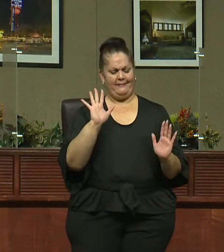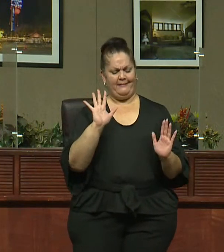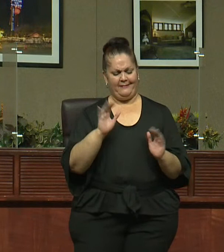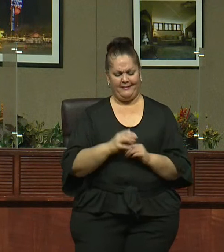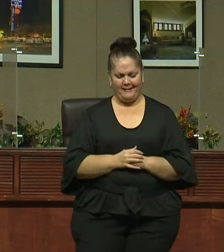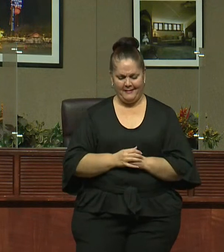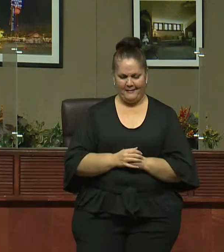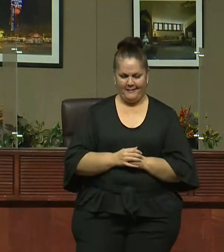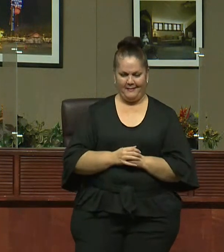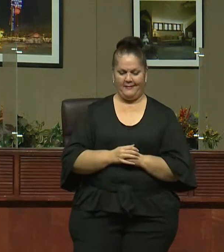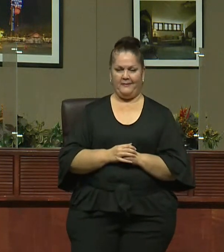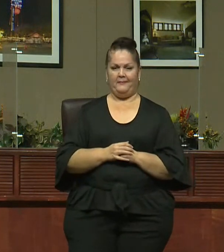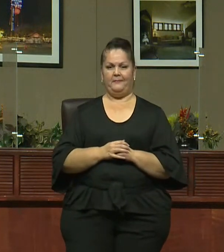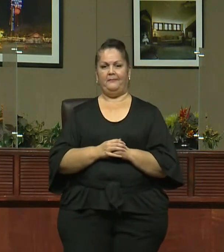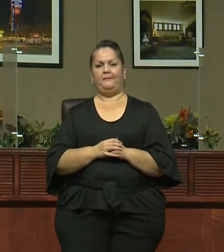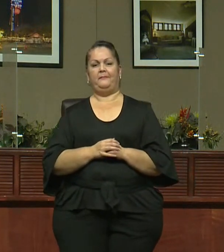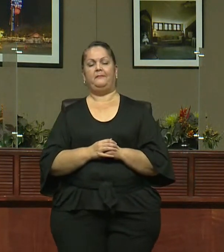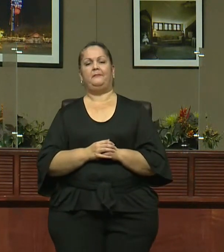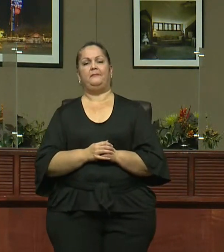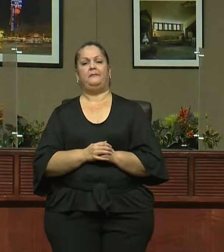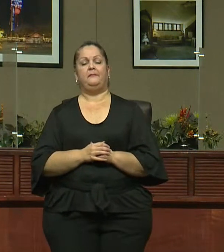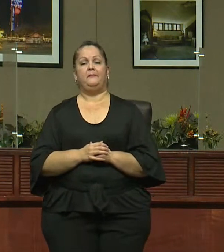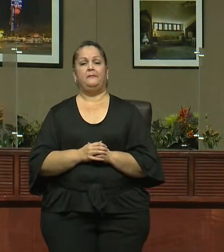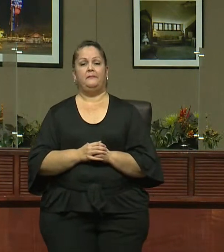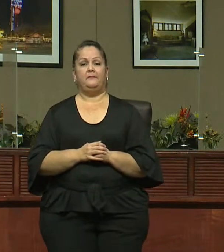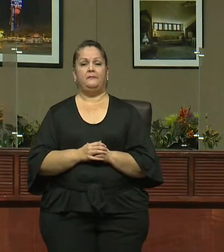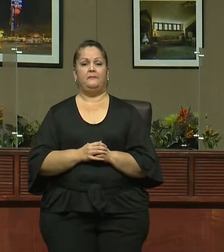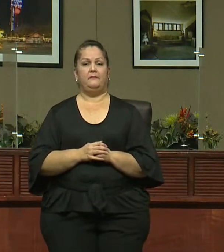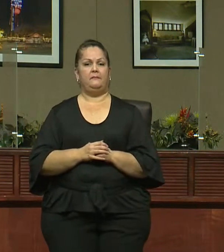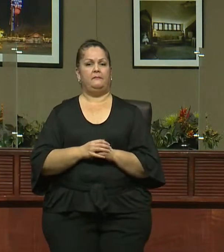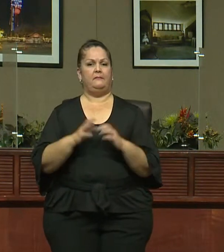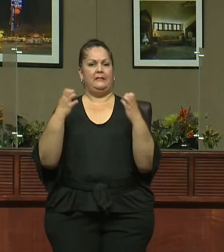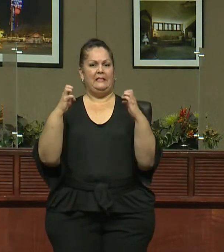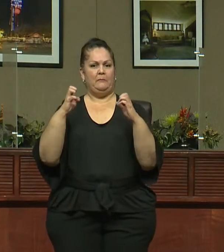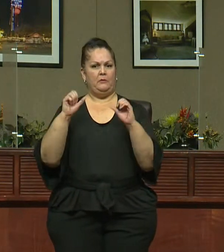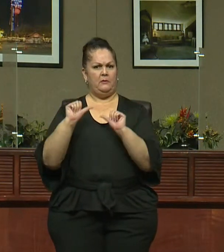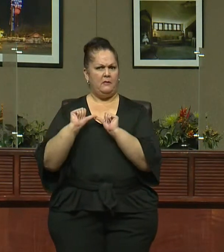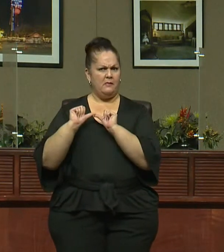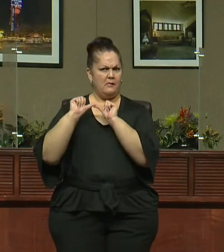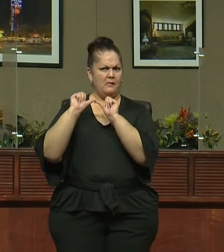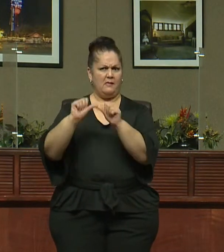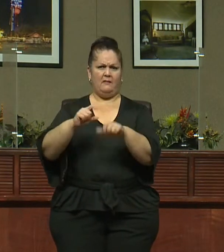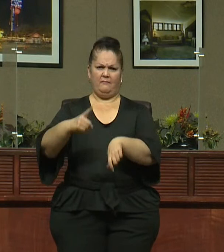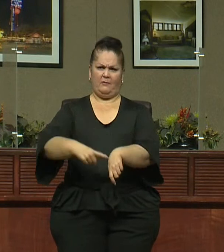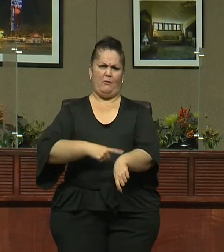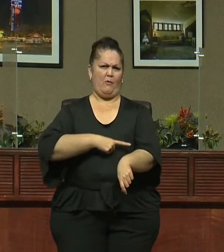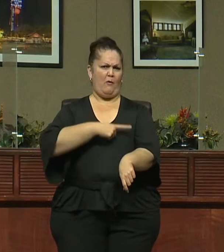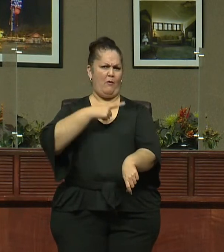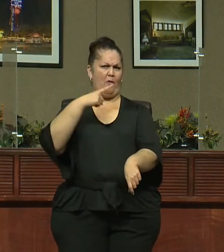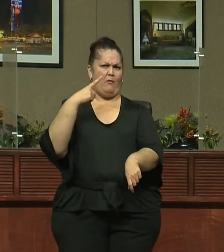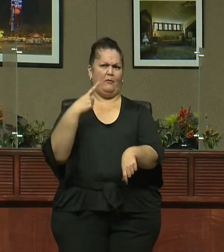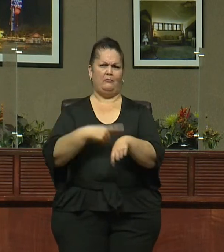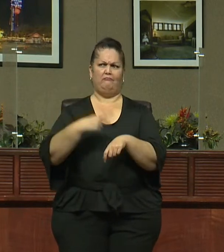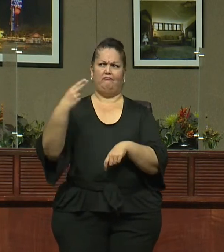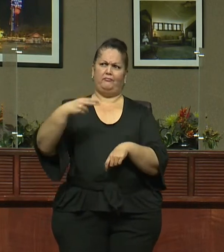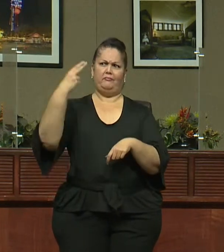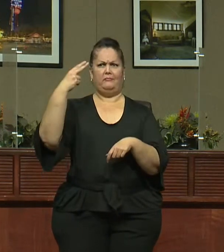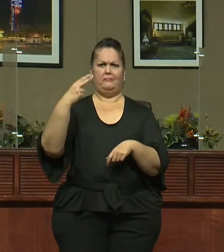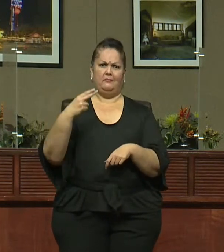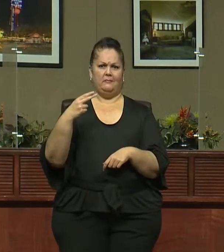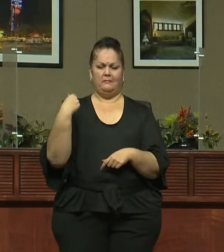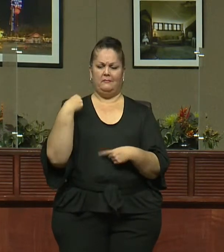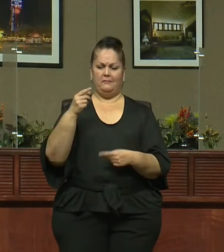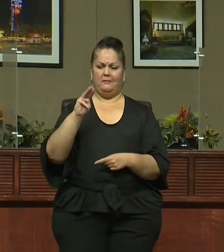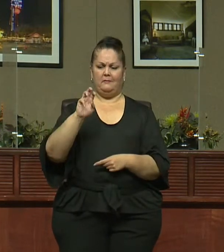The longest period of time in our history that we have been under a continuous state of emergency since March,